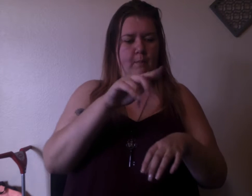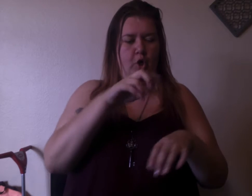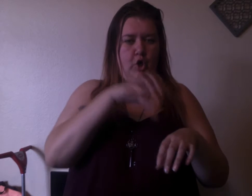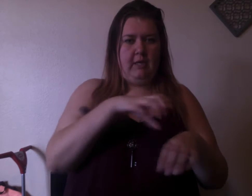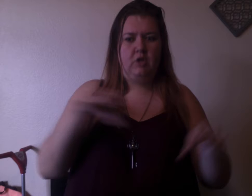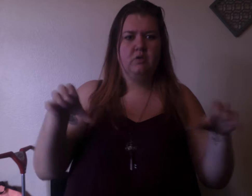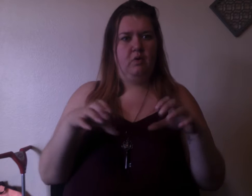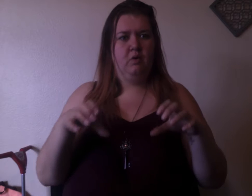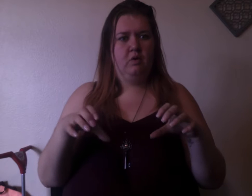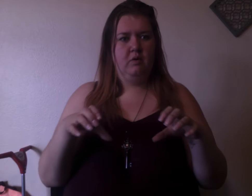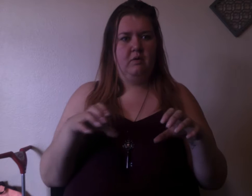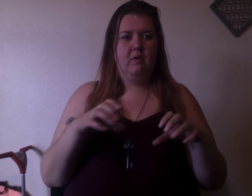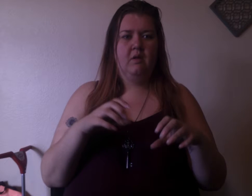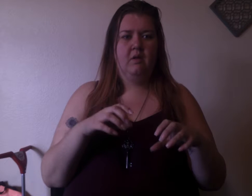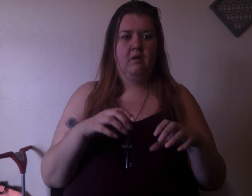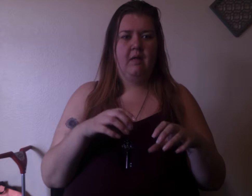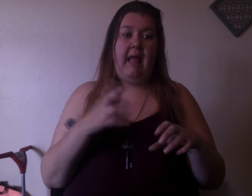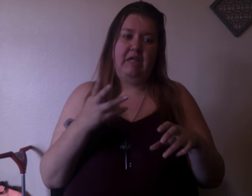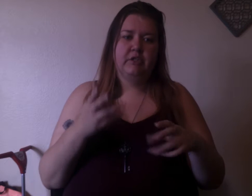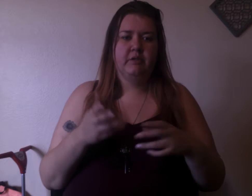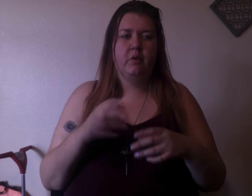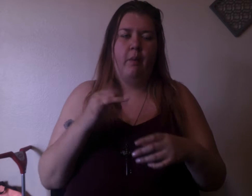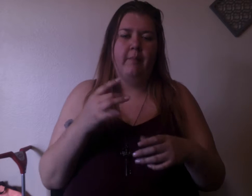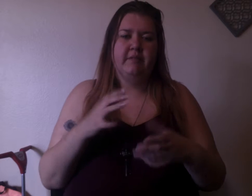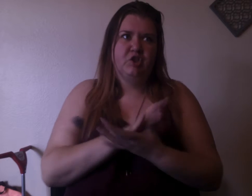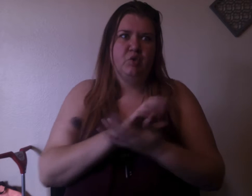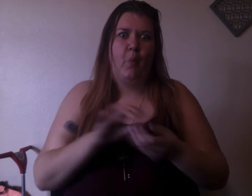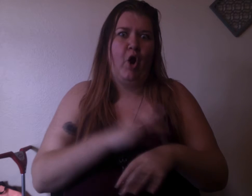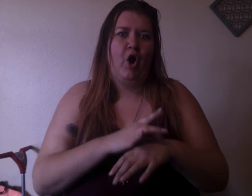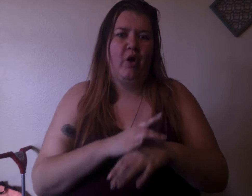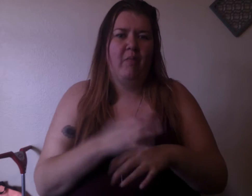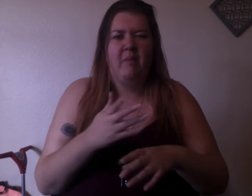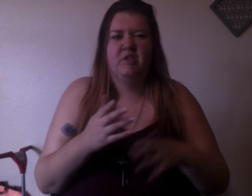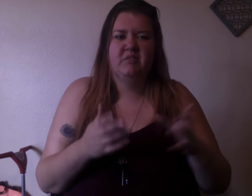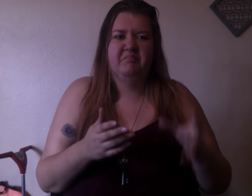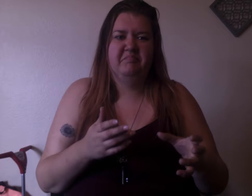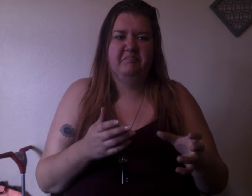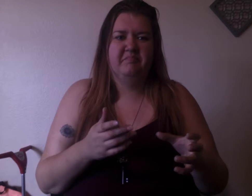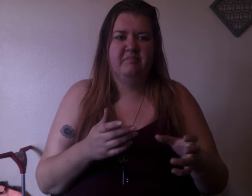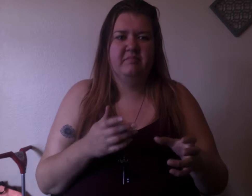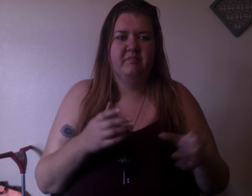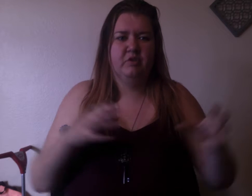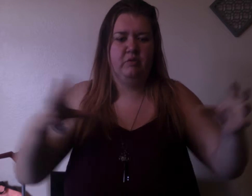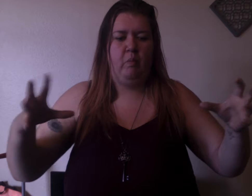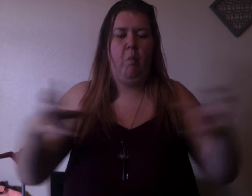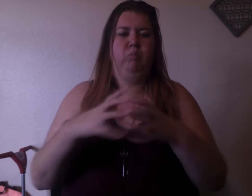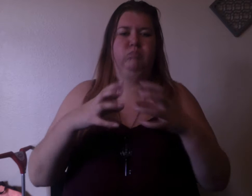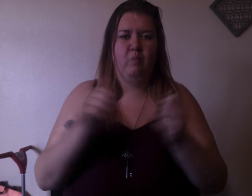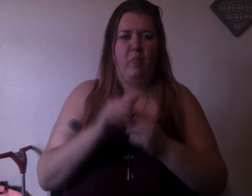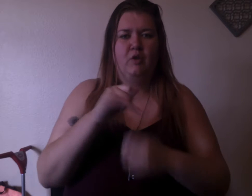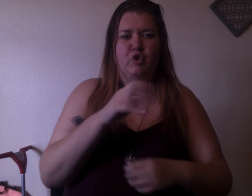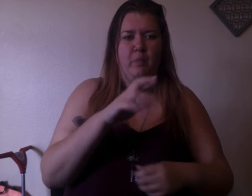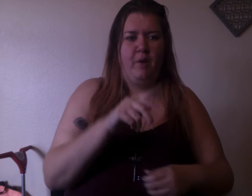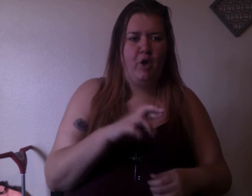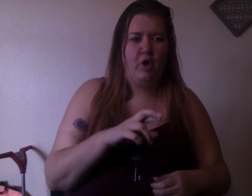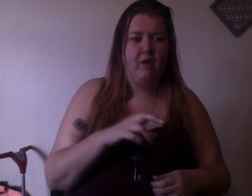of the planets. Actually, it would definitely destroy Earth. It would probably just be merged into Jupiter. So if you put Earth next to Jupiter, it would look